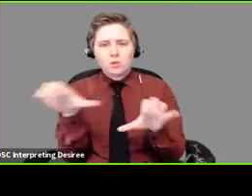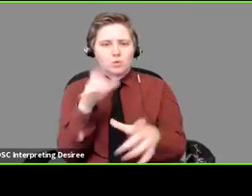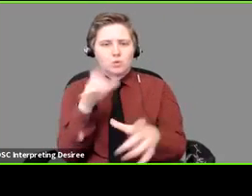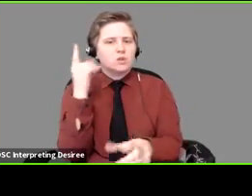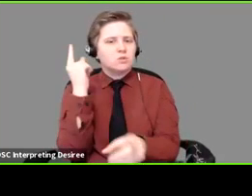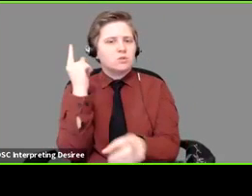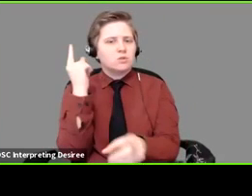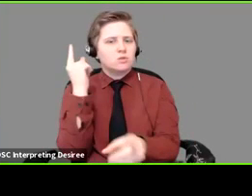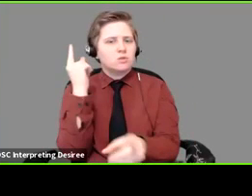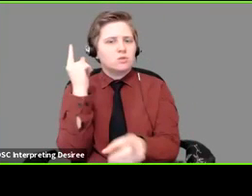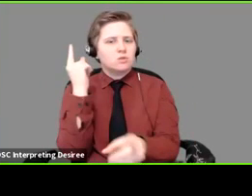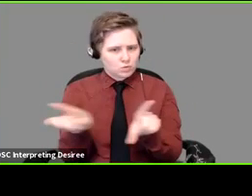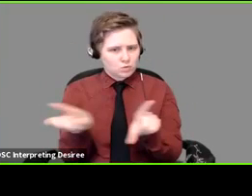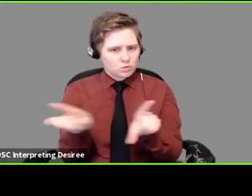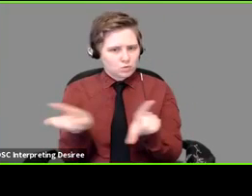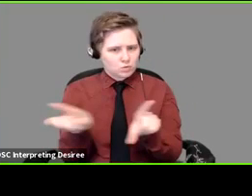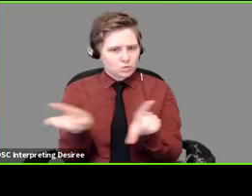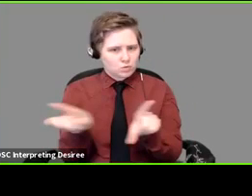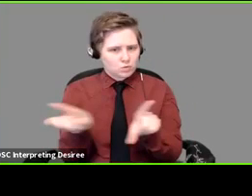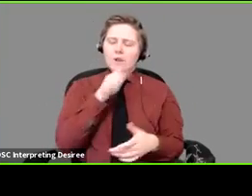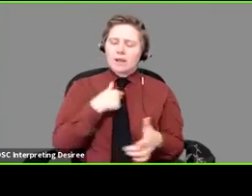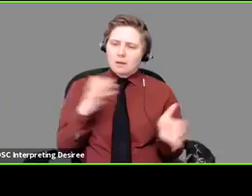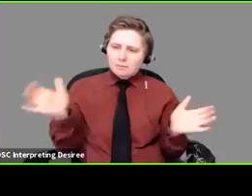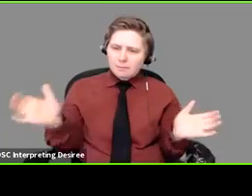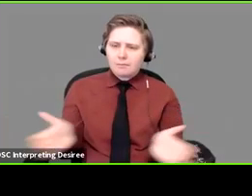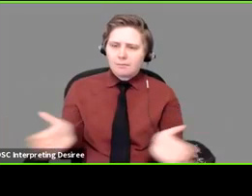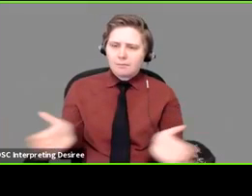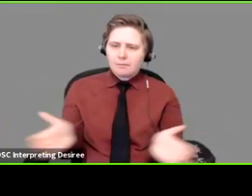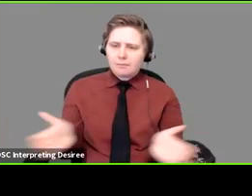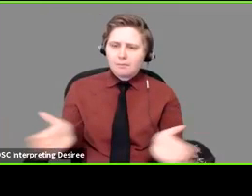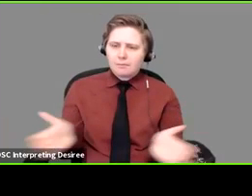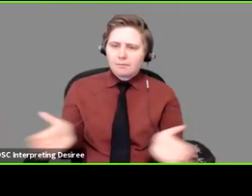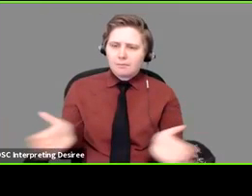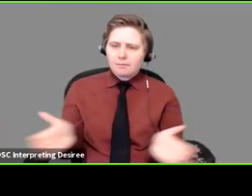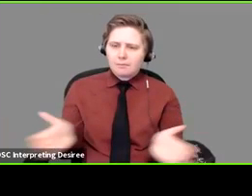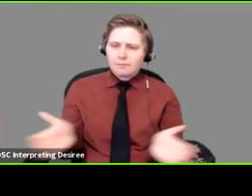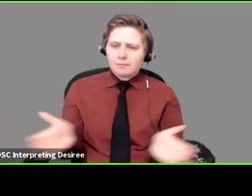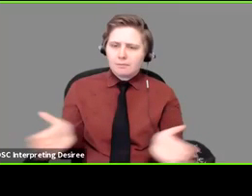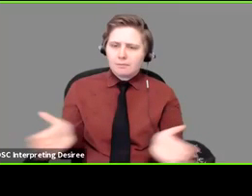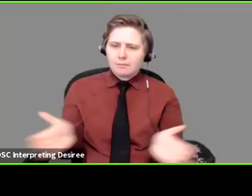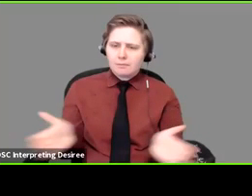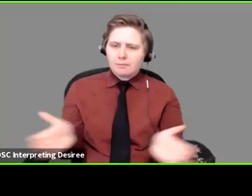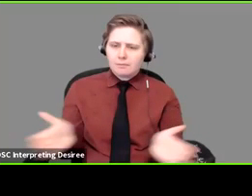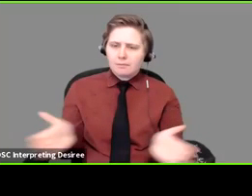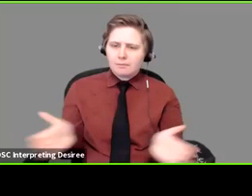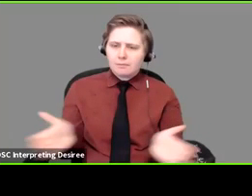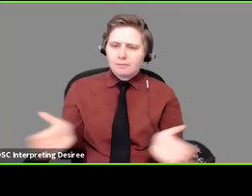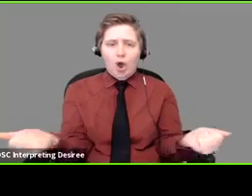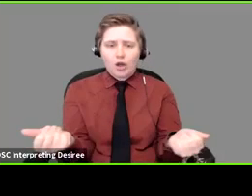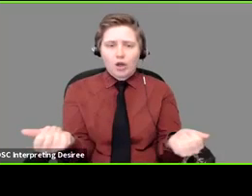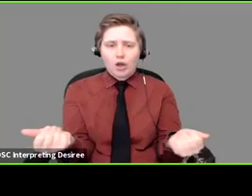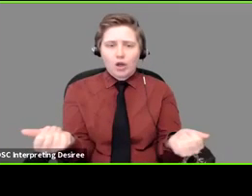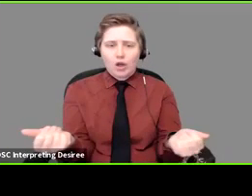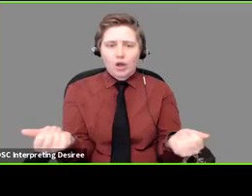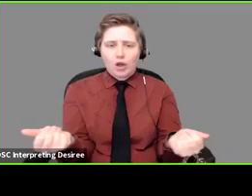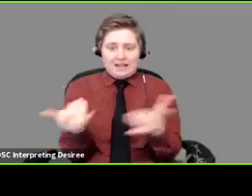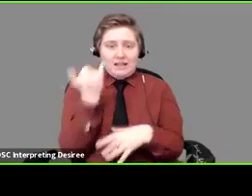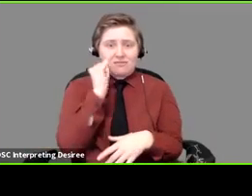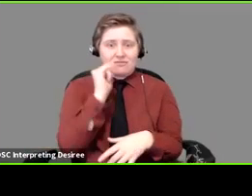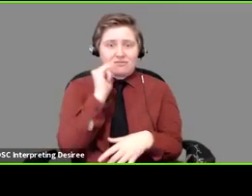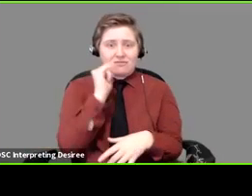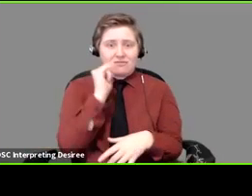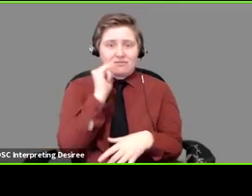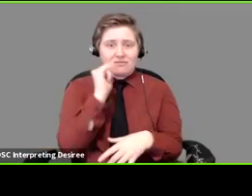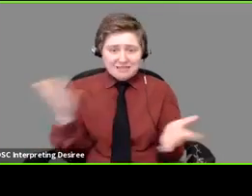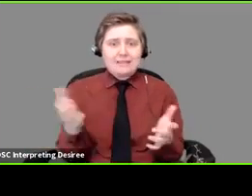So I'm really want to urge the community to understand that the virus is not gone. It's still here. And if we don't do the right things, it